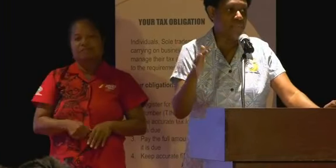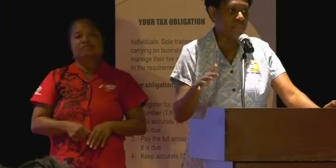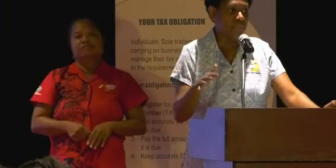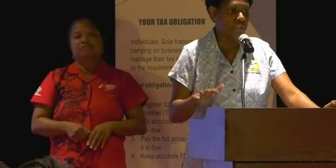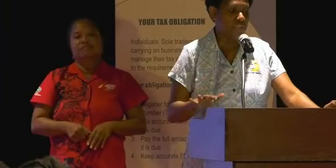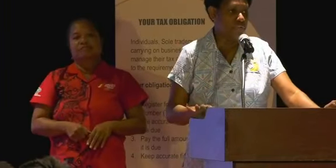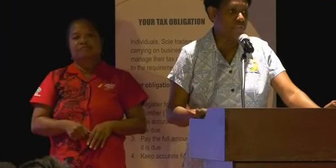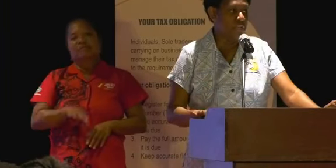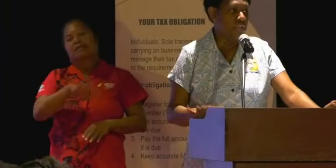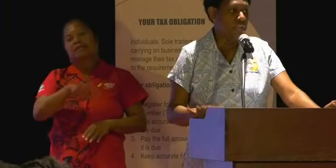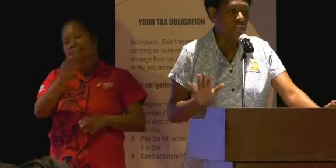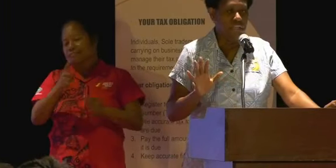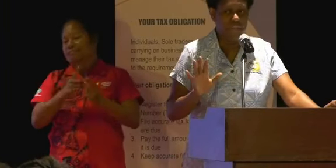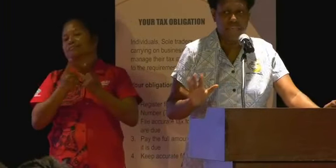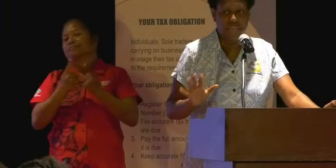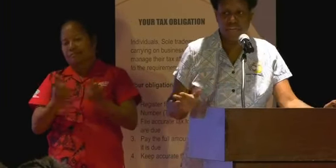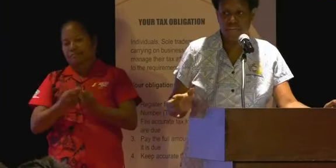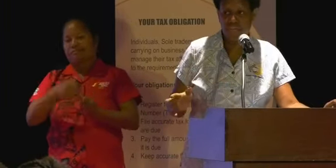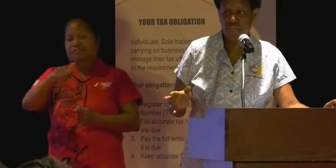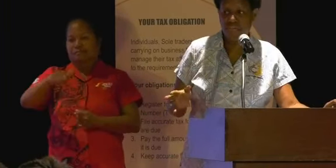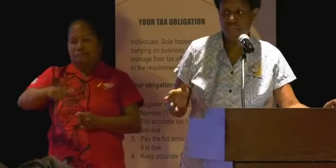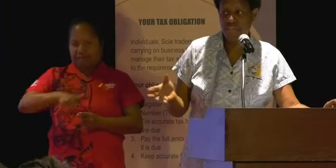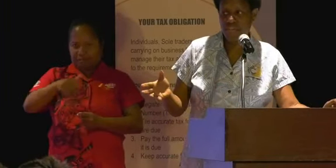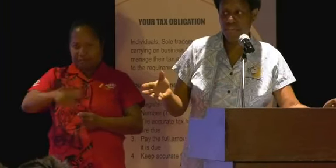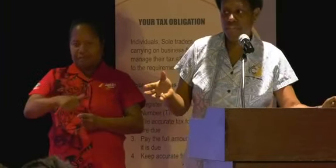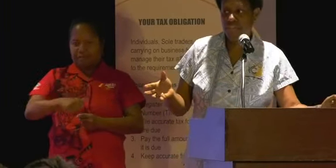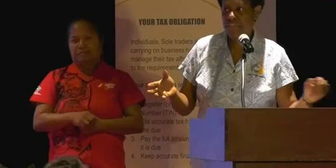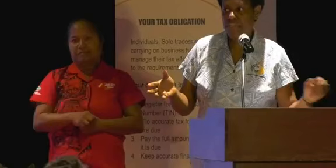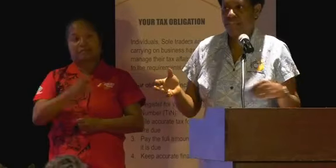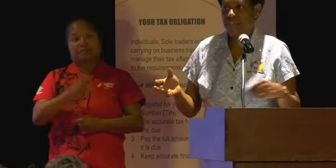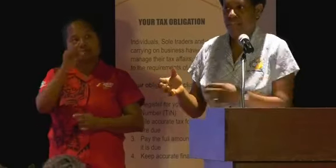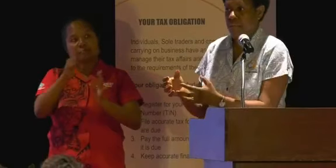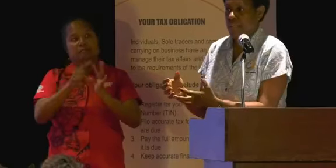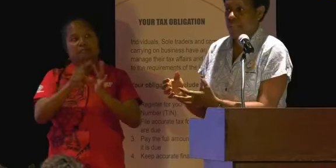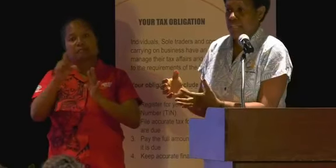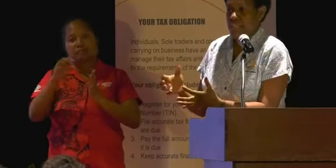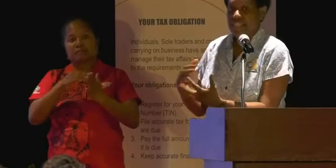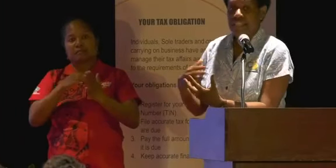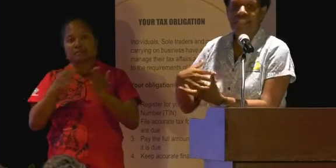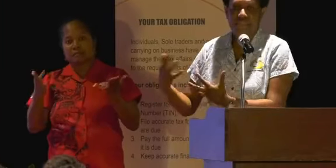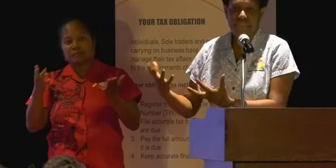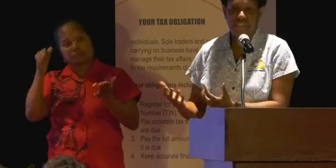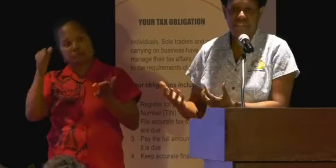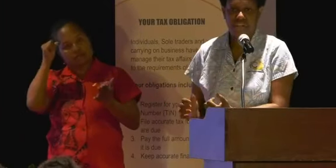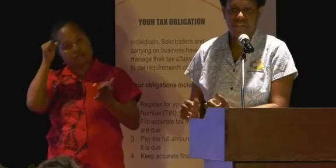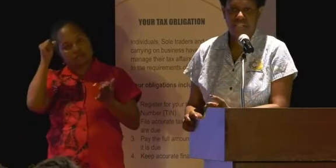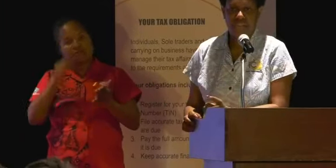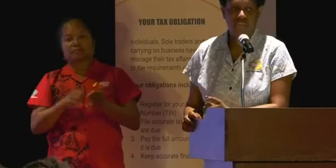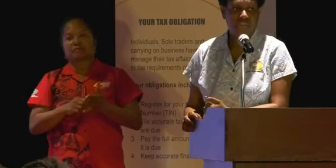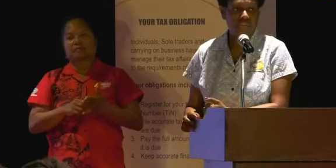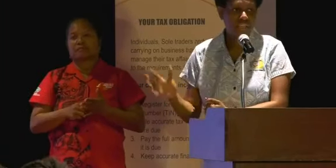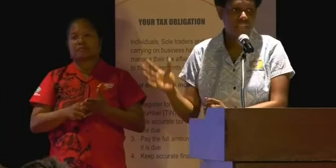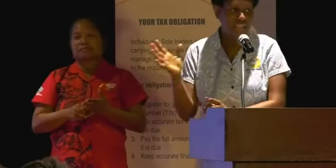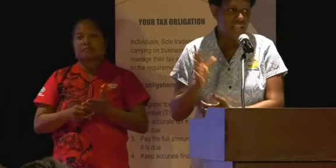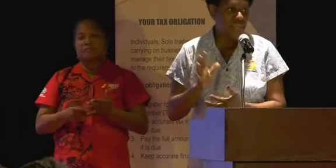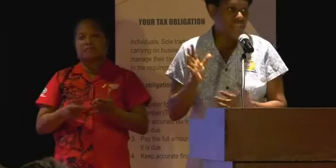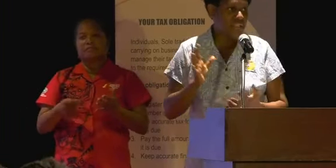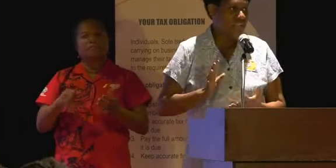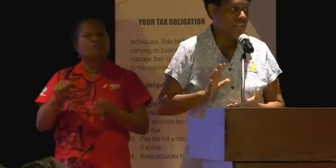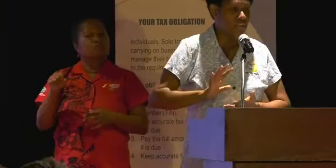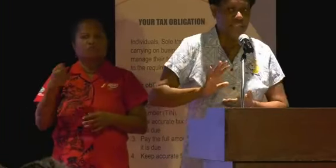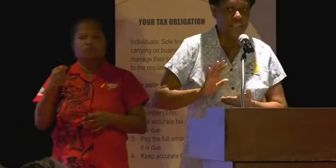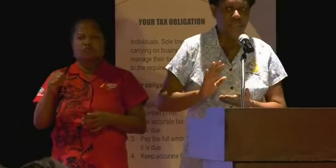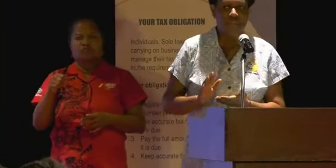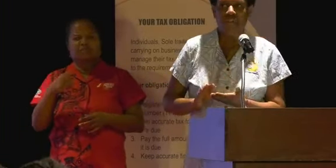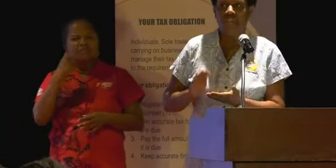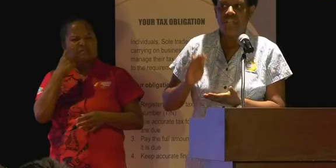it all comes back to you. And with that also too, COC, you miss have now systems are generating. So no can try no